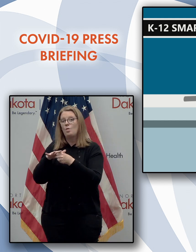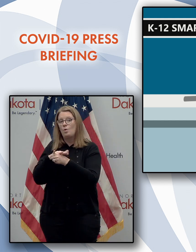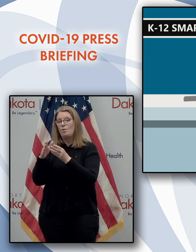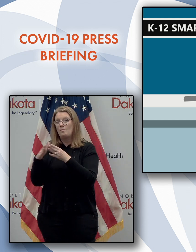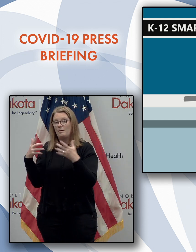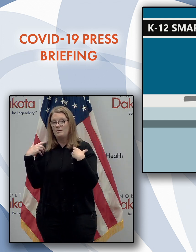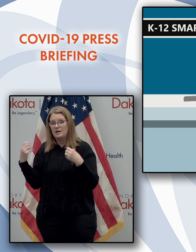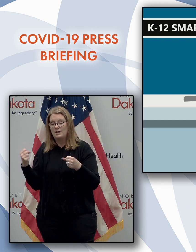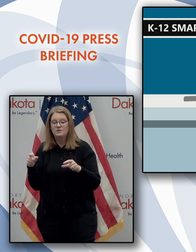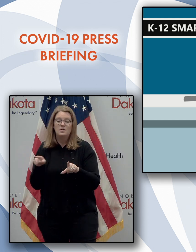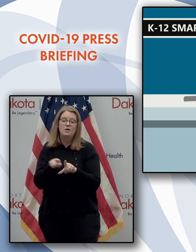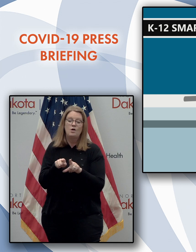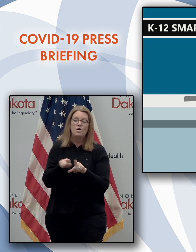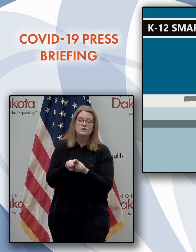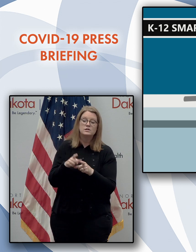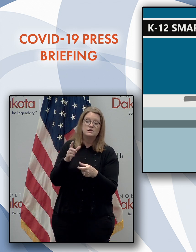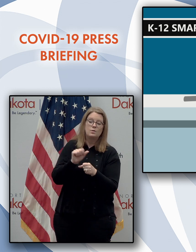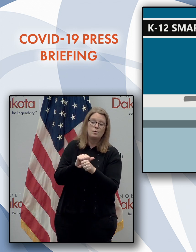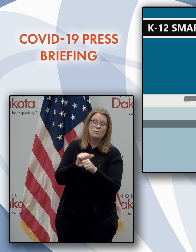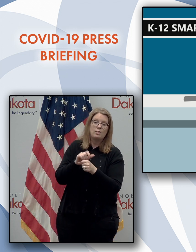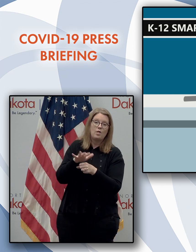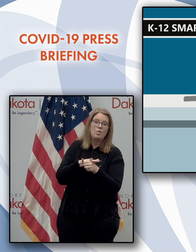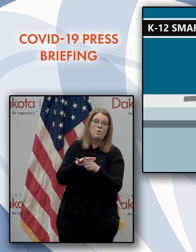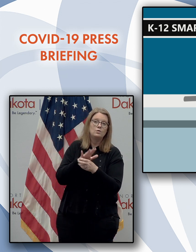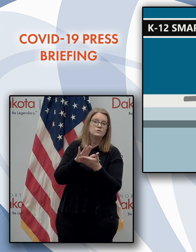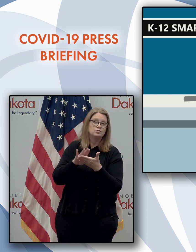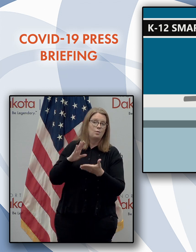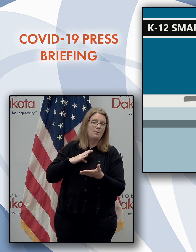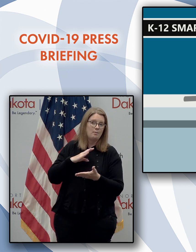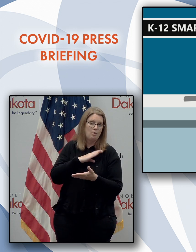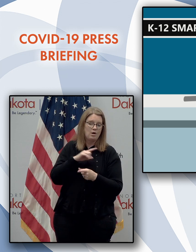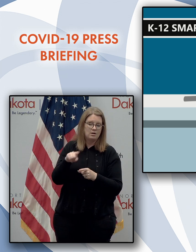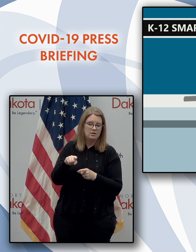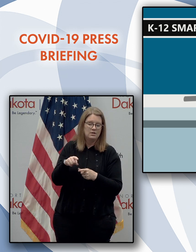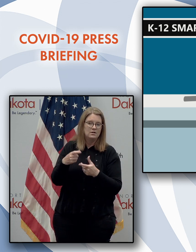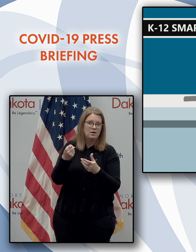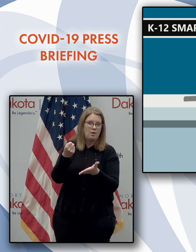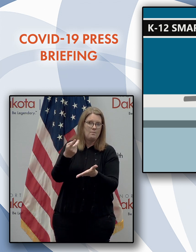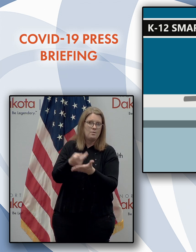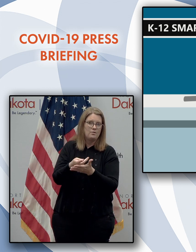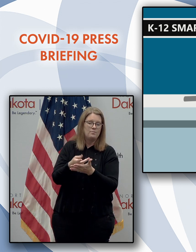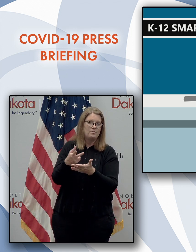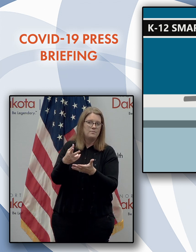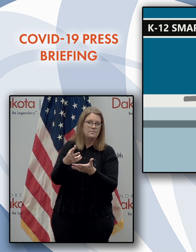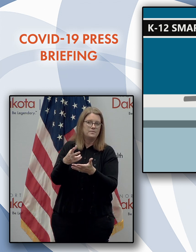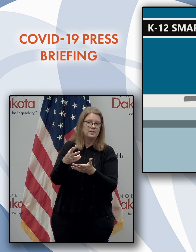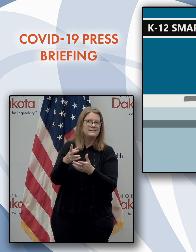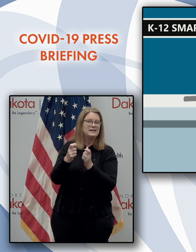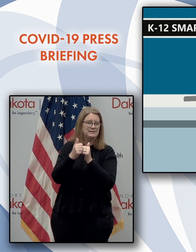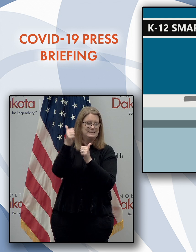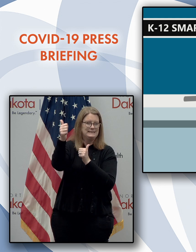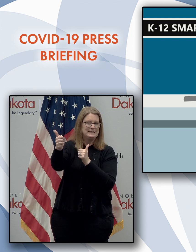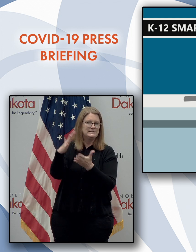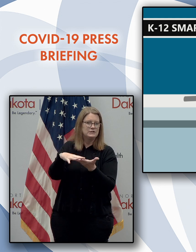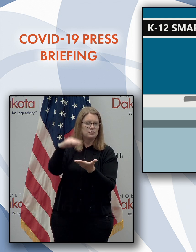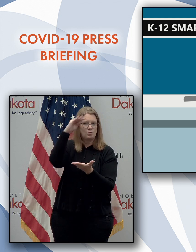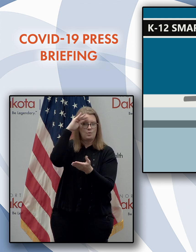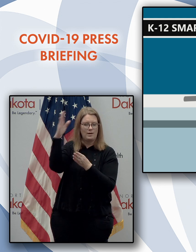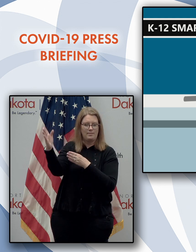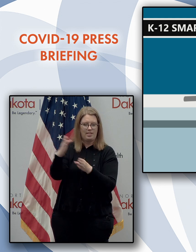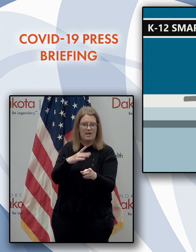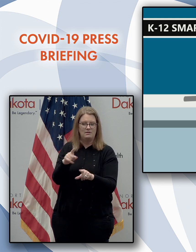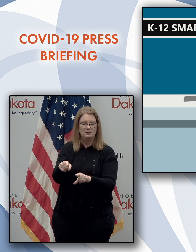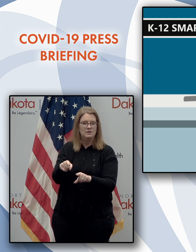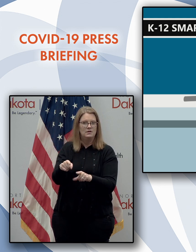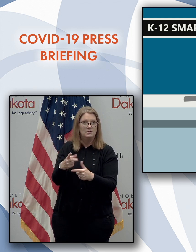local school board to update and get approved by the local school board their distance learning plan, which were